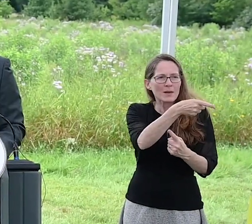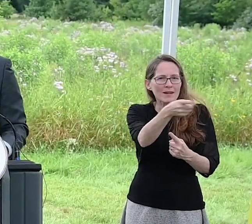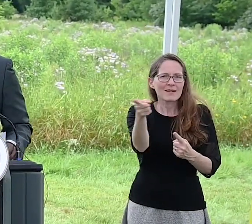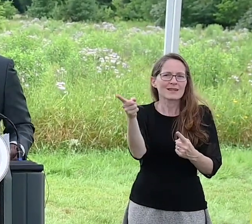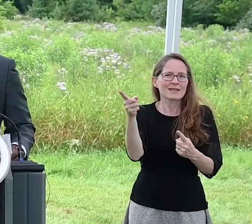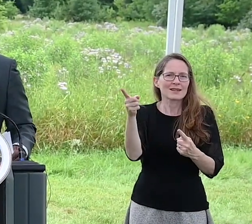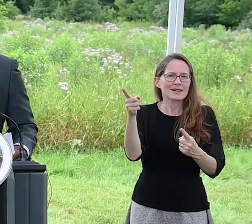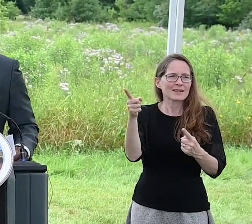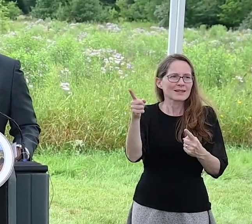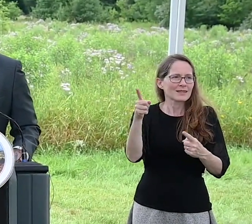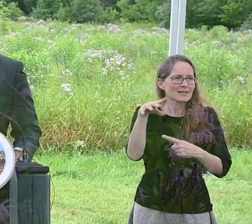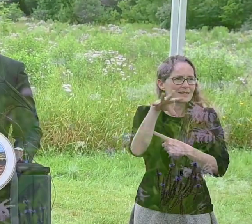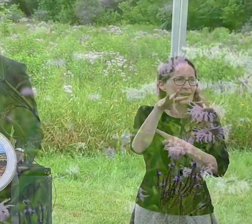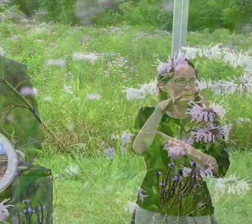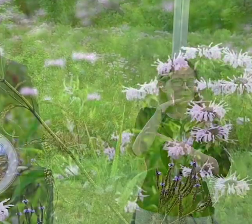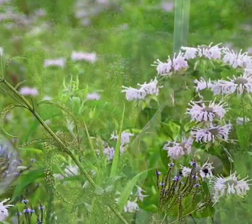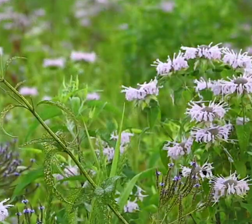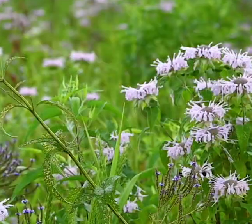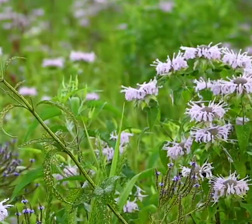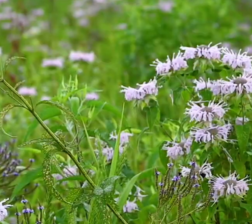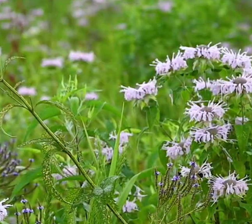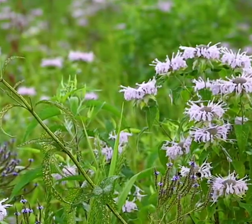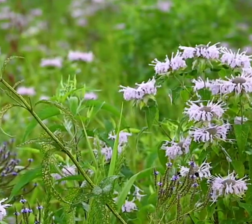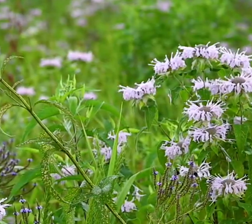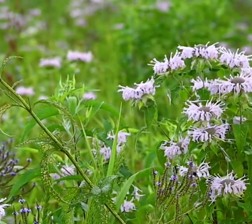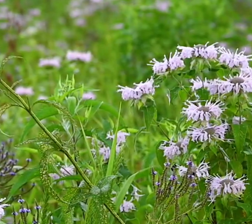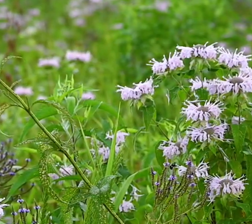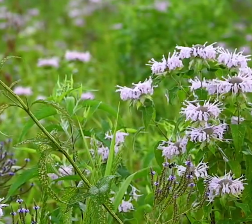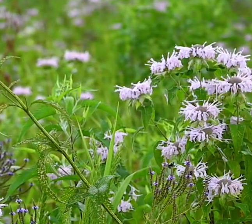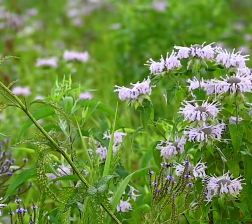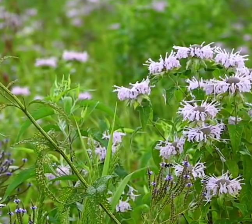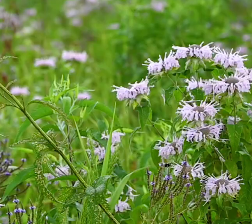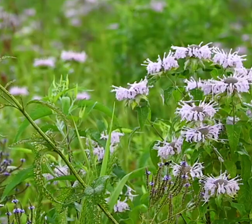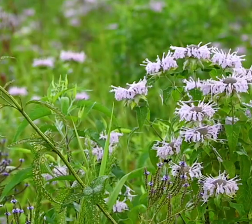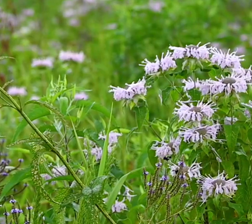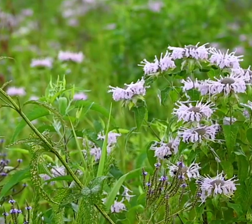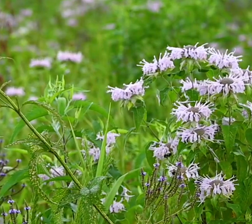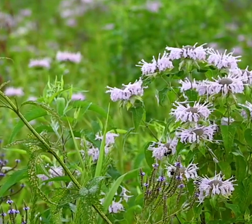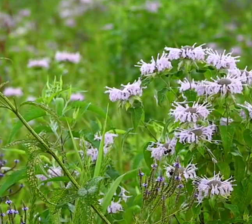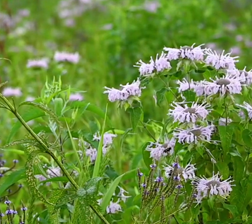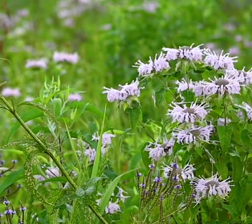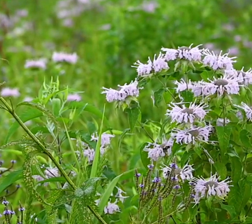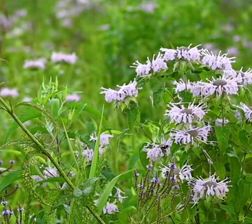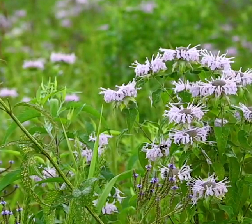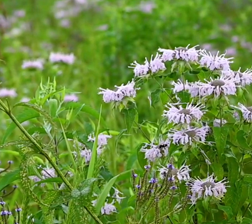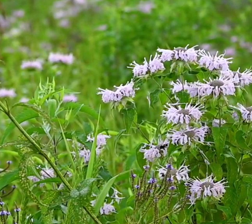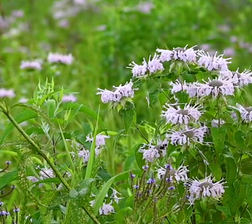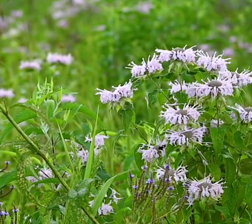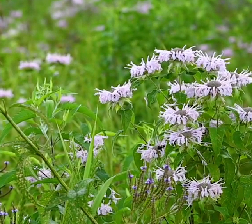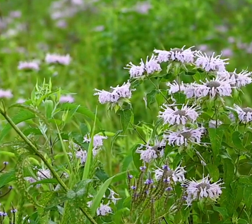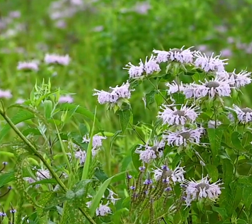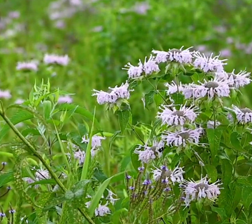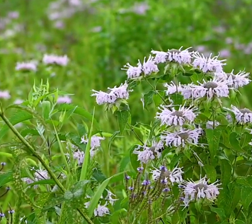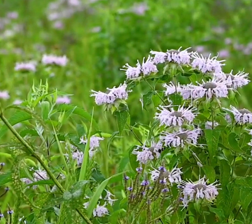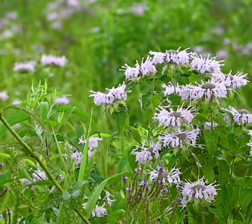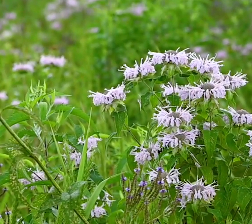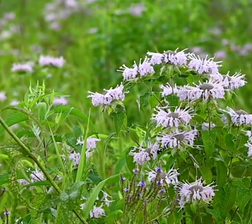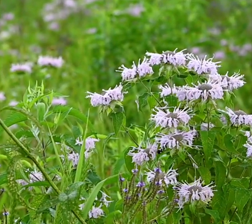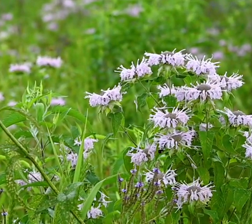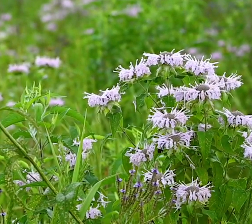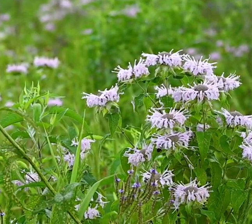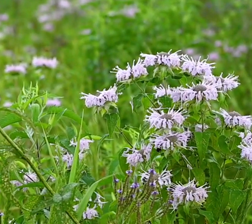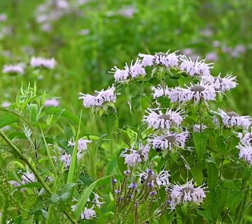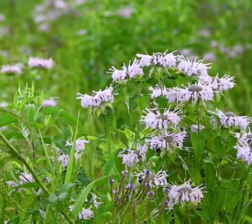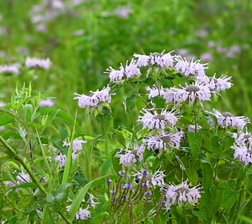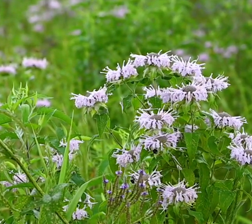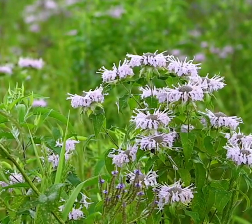come set up, and a second for some of our other friends to hold these signs. For those in social media world,